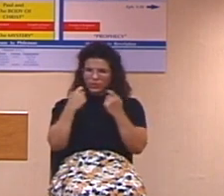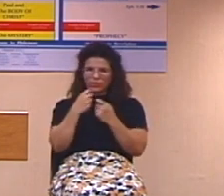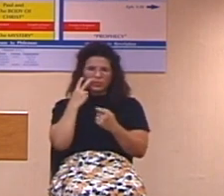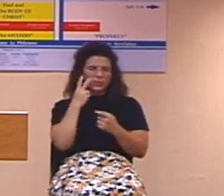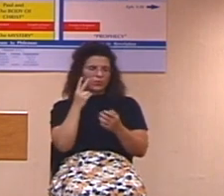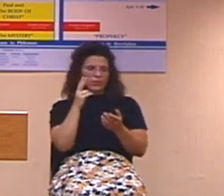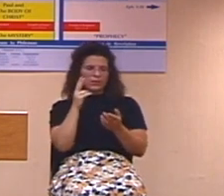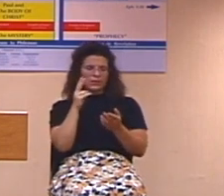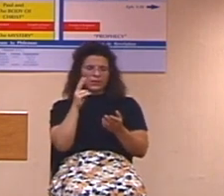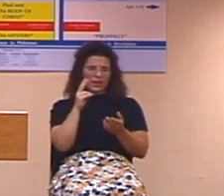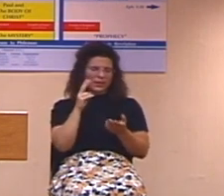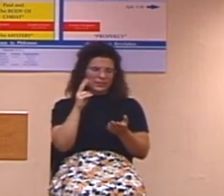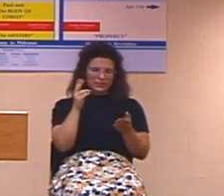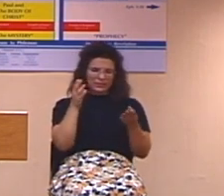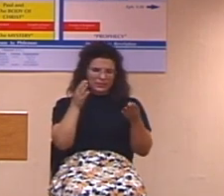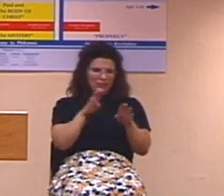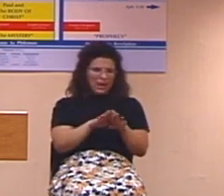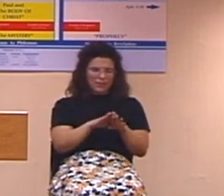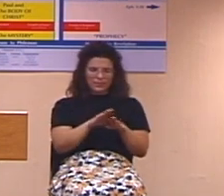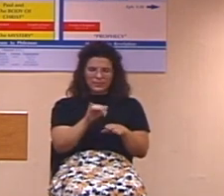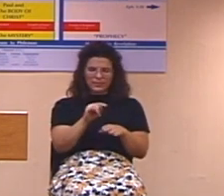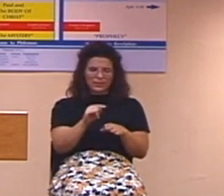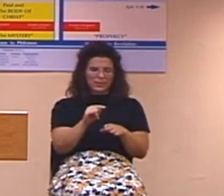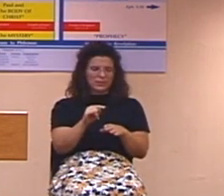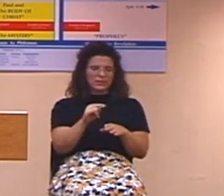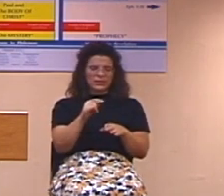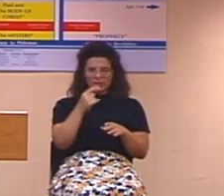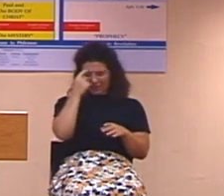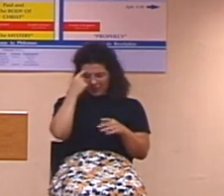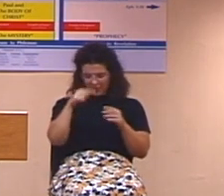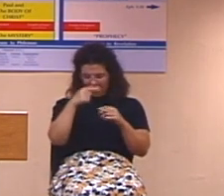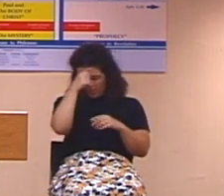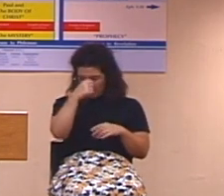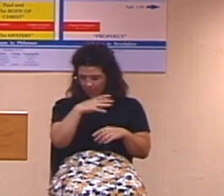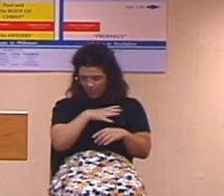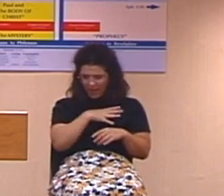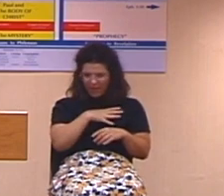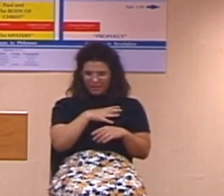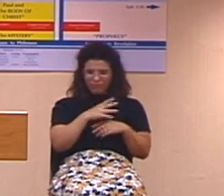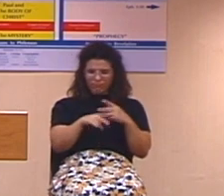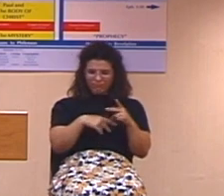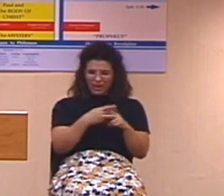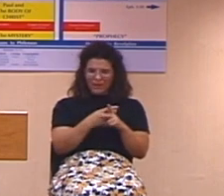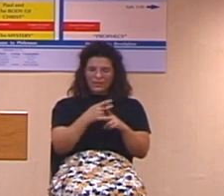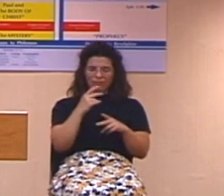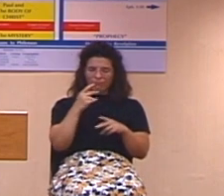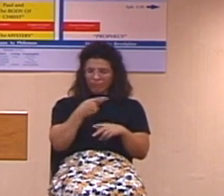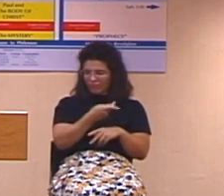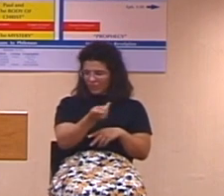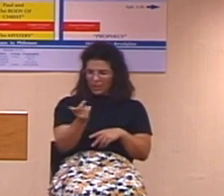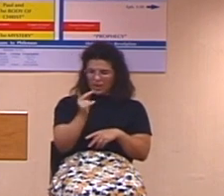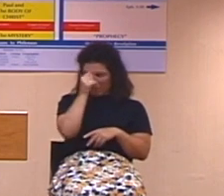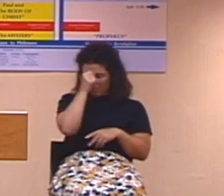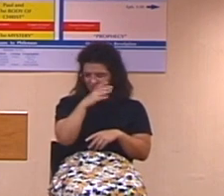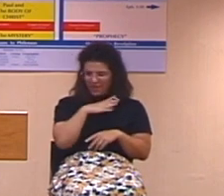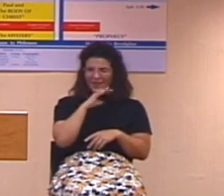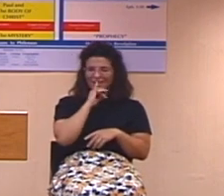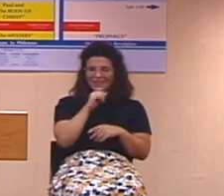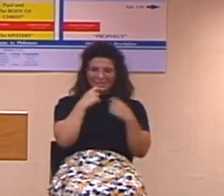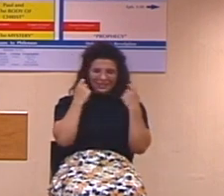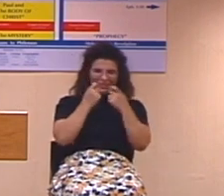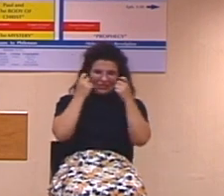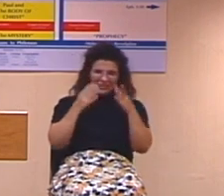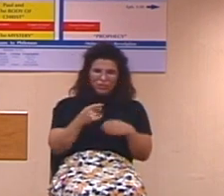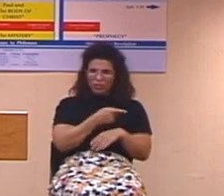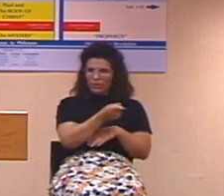them down? Look at how God's thinking about this. Mankind's a sinner. And yet, what do they need? They need the righteousness